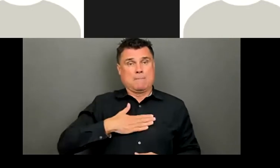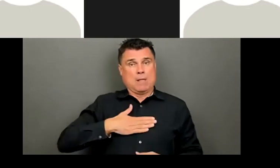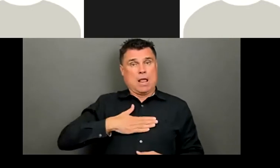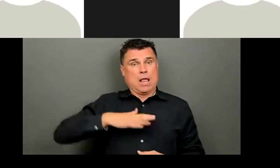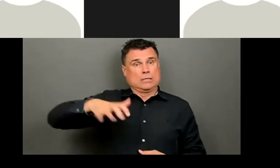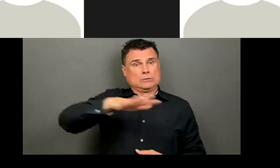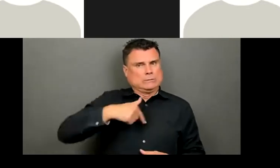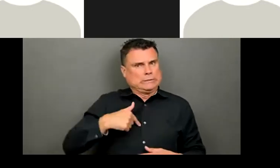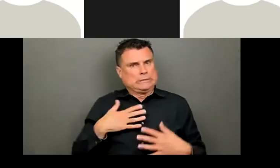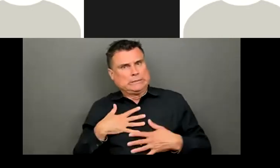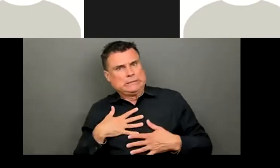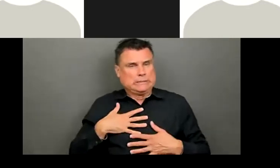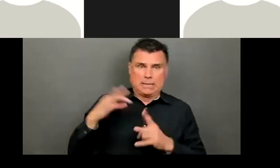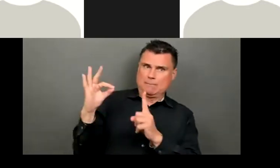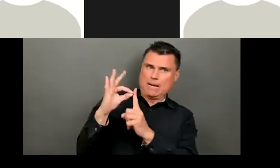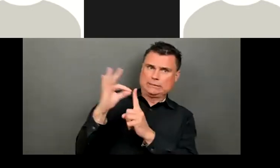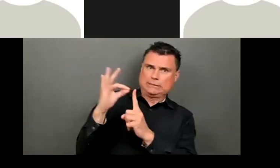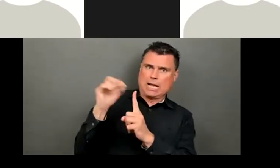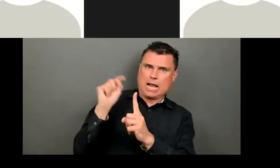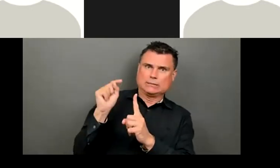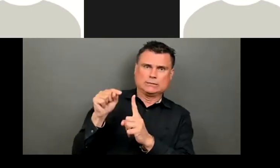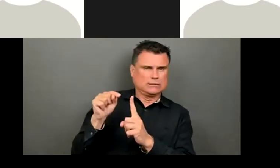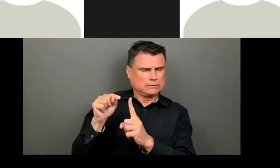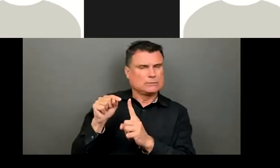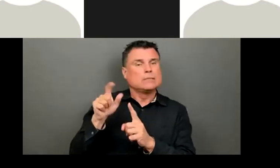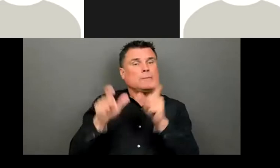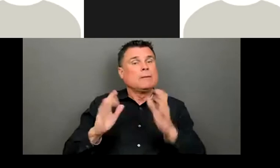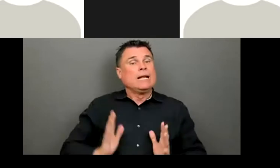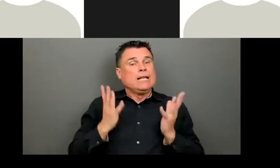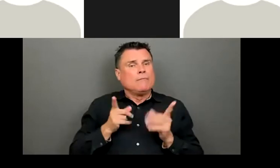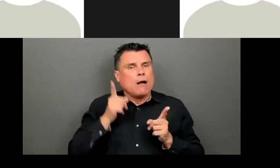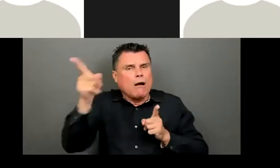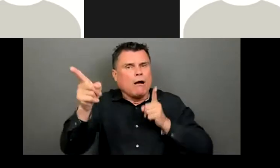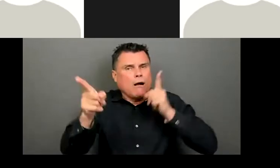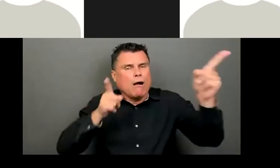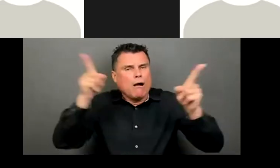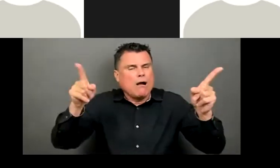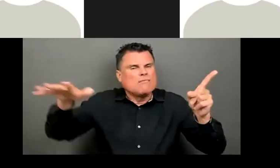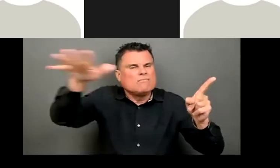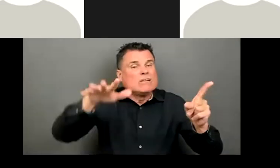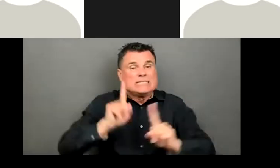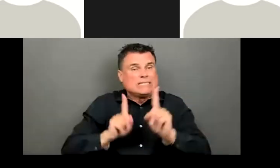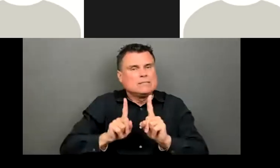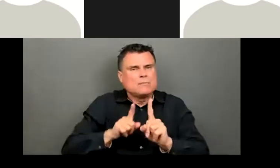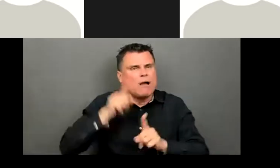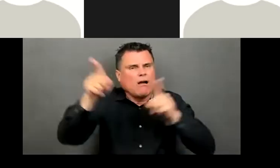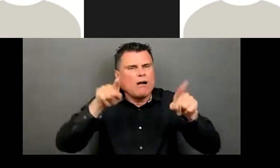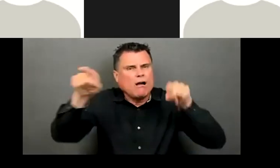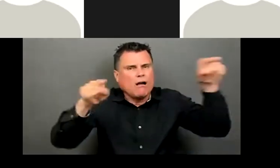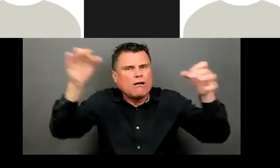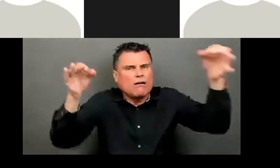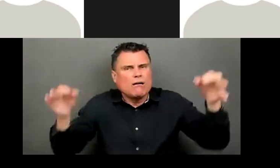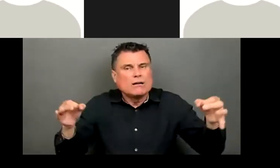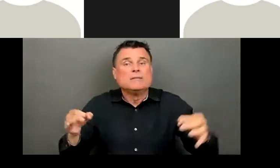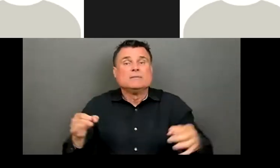from all four or five provinces, all the remote areas, the people are not reluctant to evacuate or listen or believe the agencies